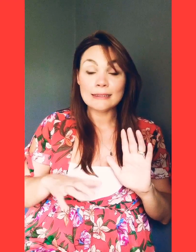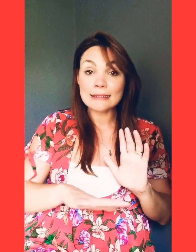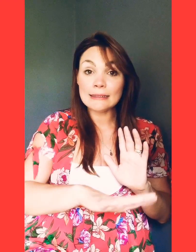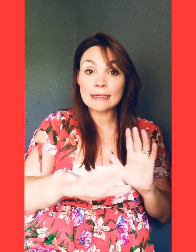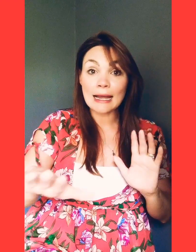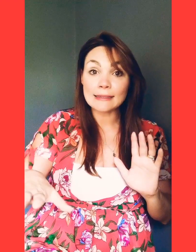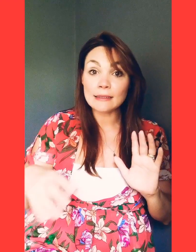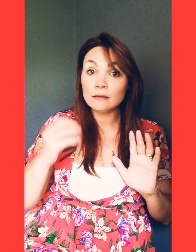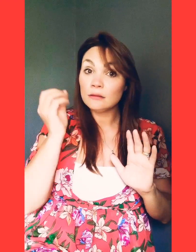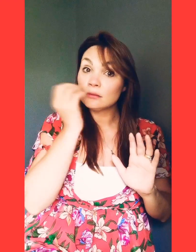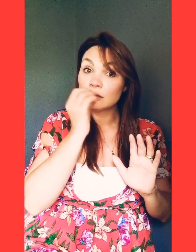garden?